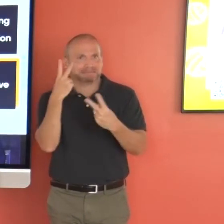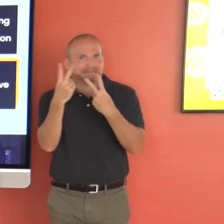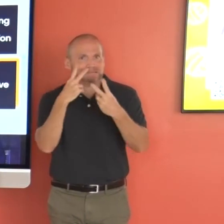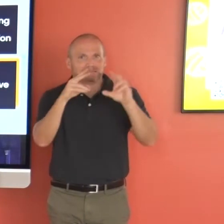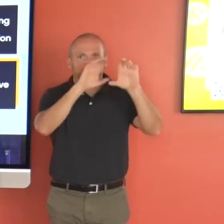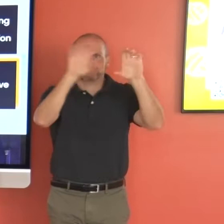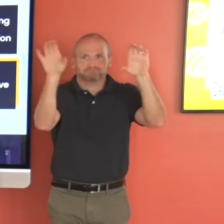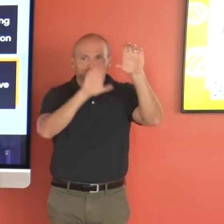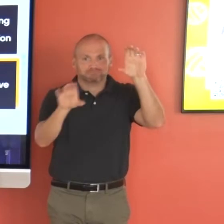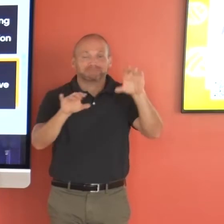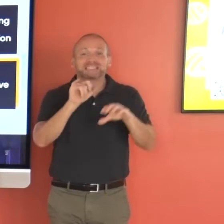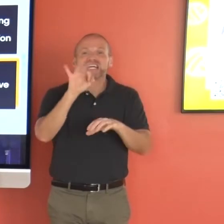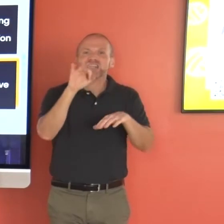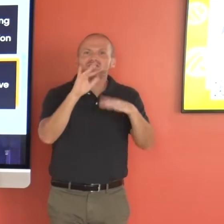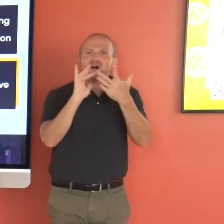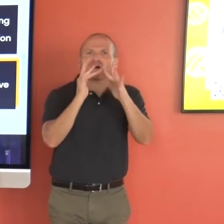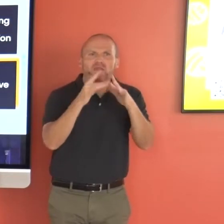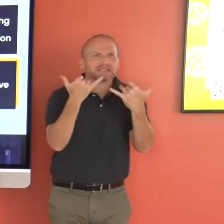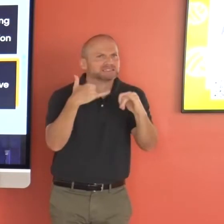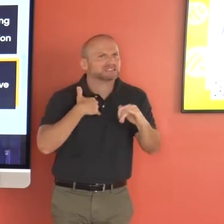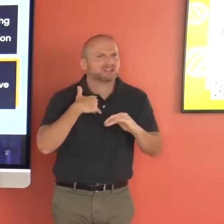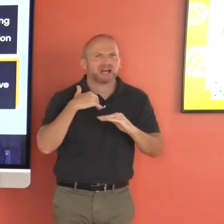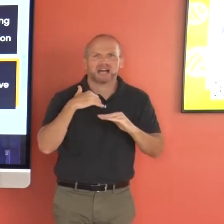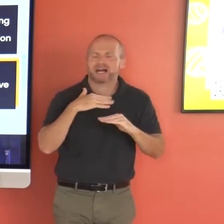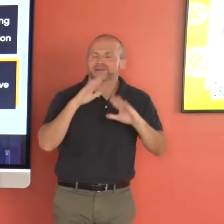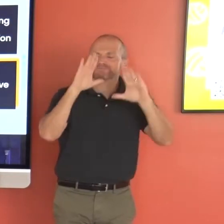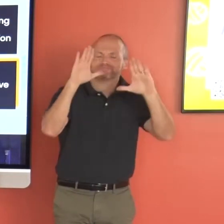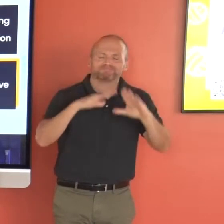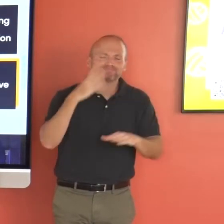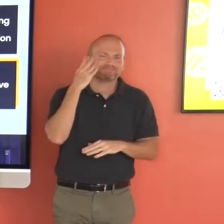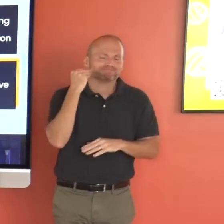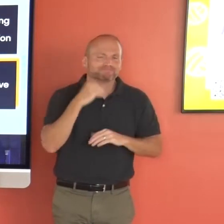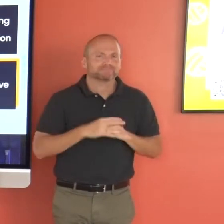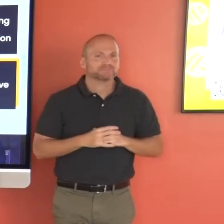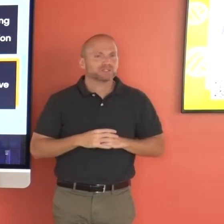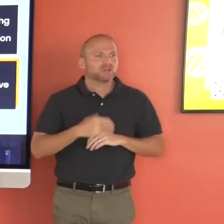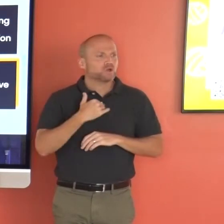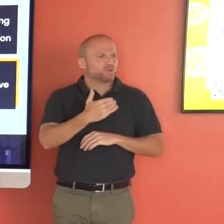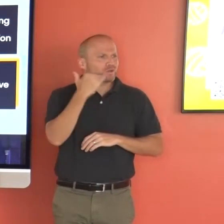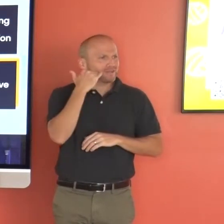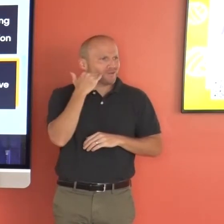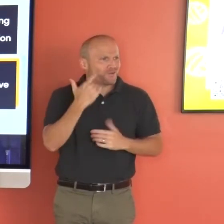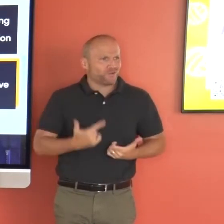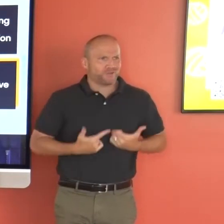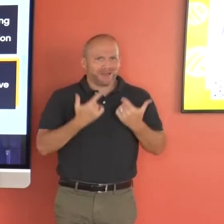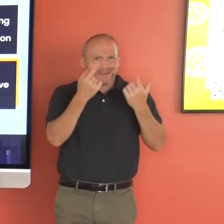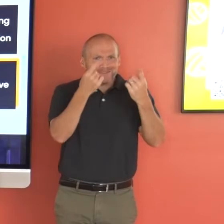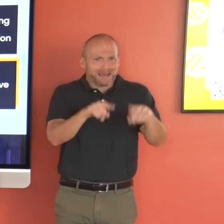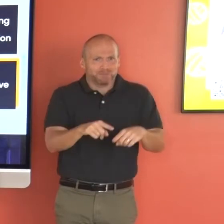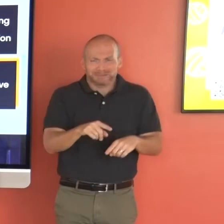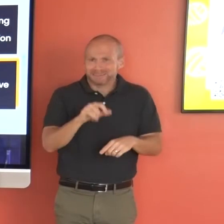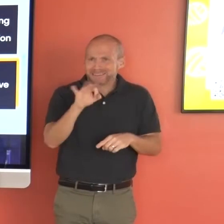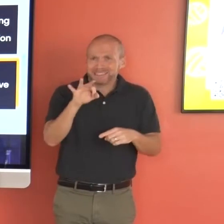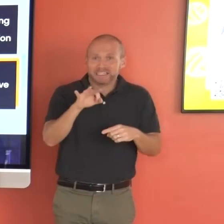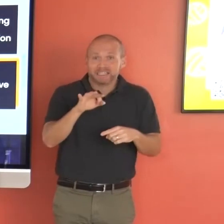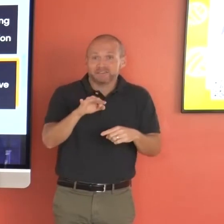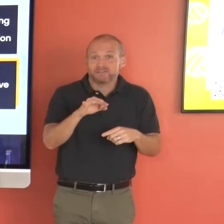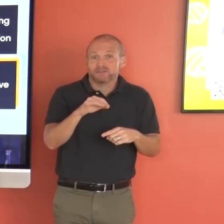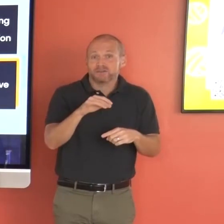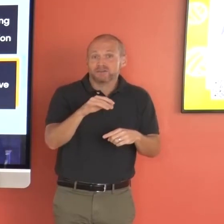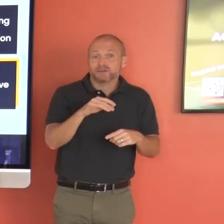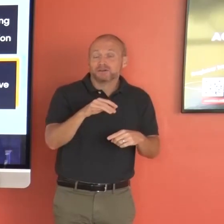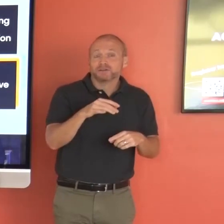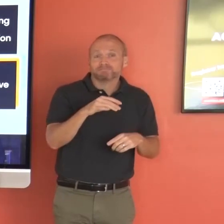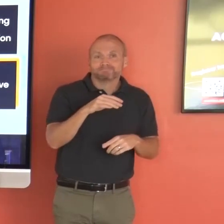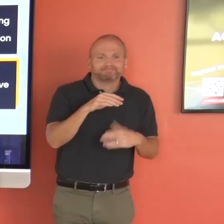a premium experience. And we know that life happens to our students. If a child is sick, now they can attend from home,